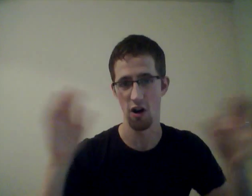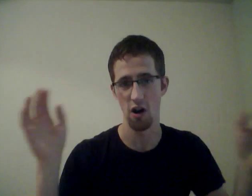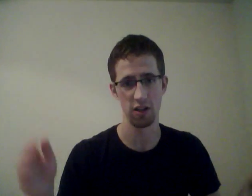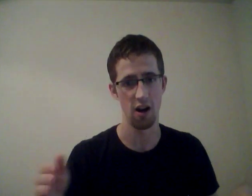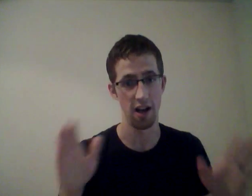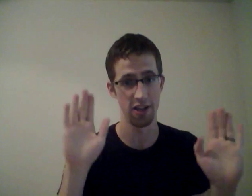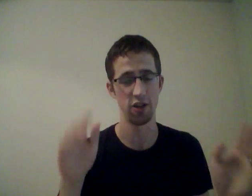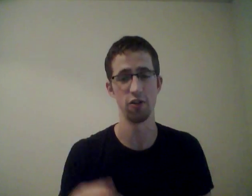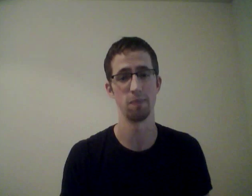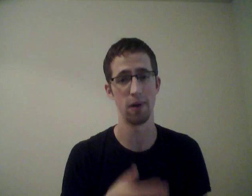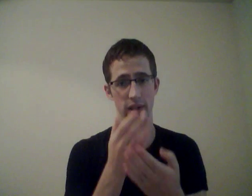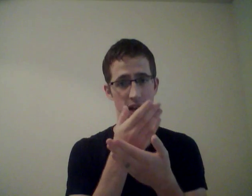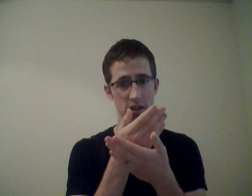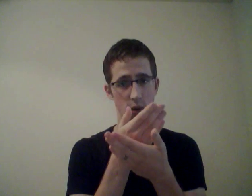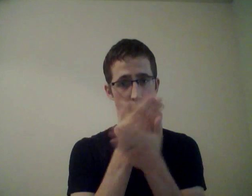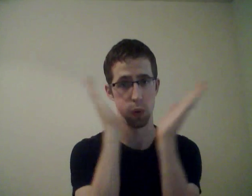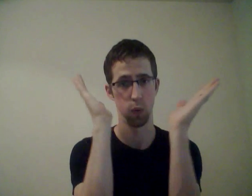all gone, then you can use both hands.